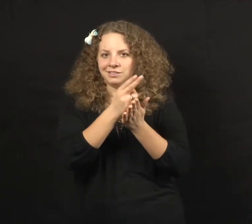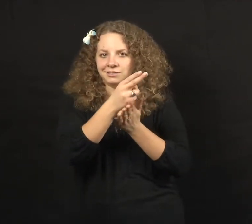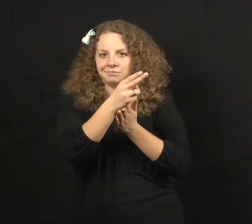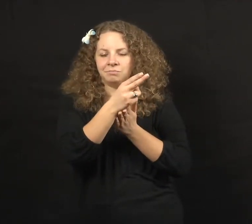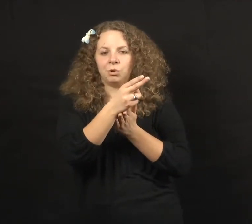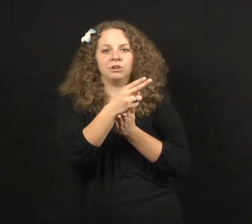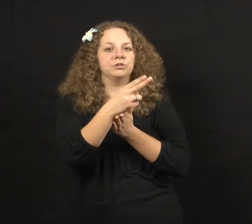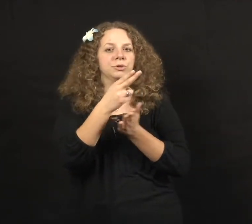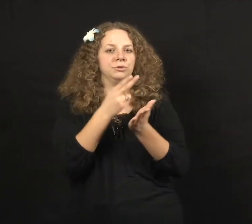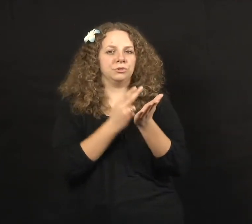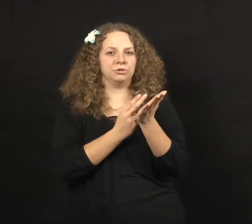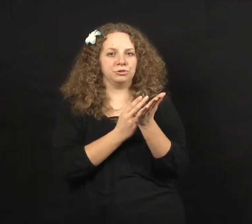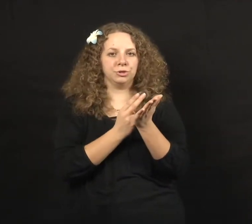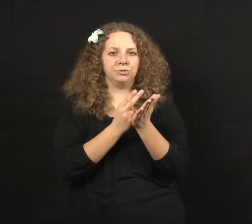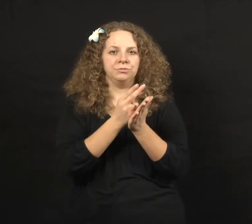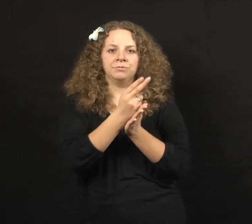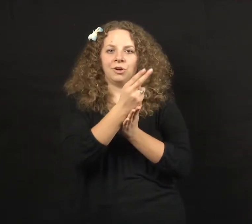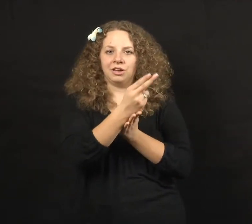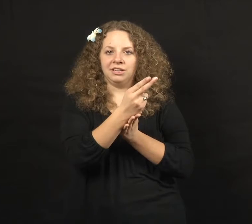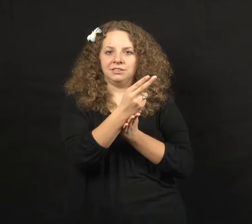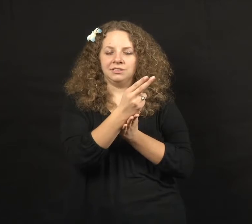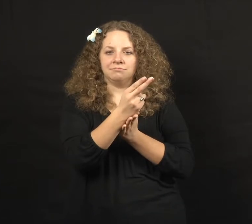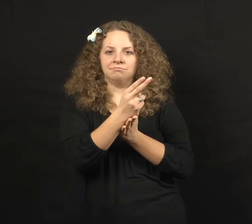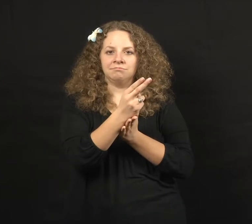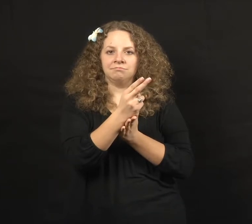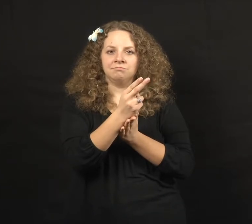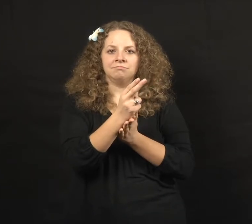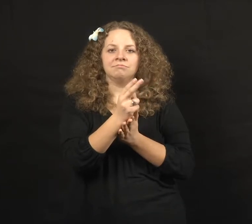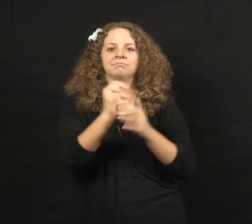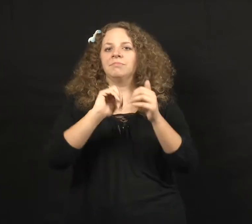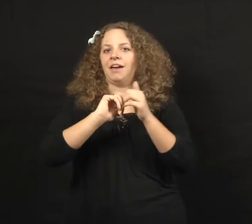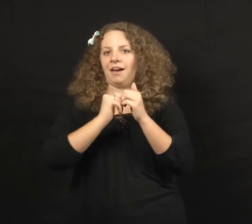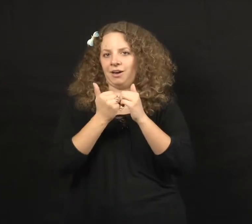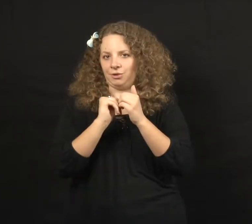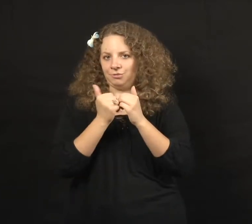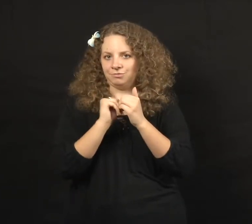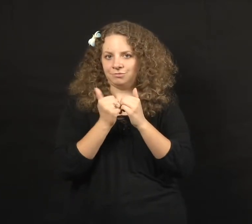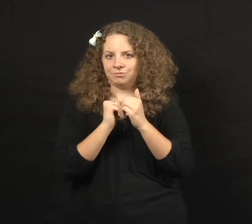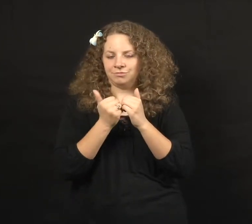Honest or truth or true, honest. How.